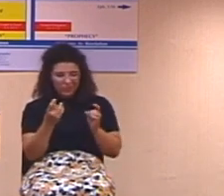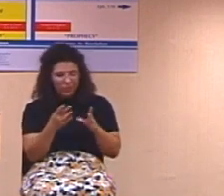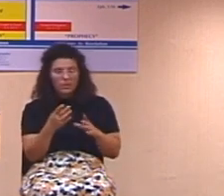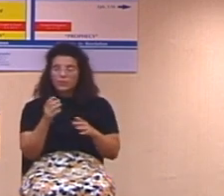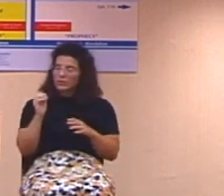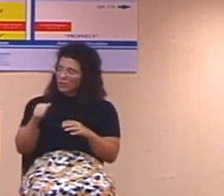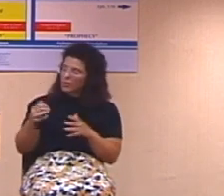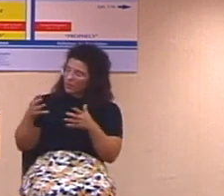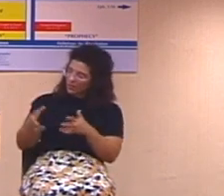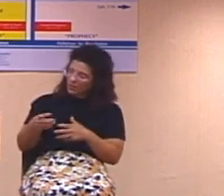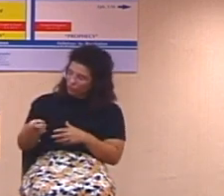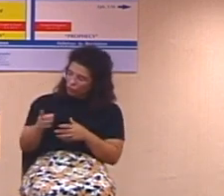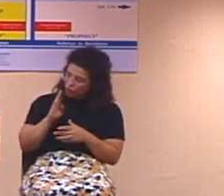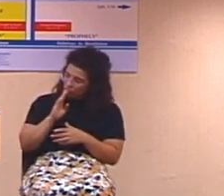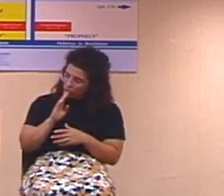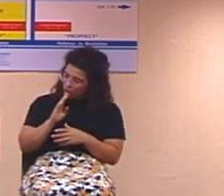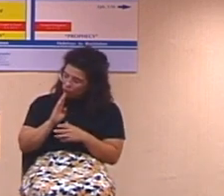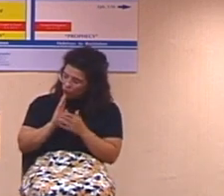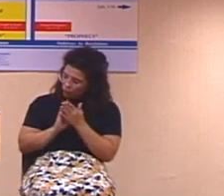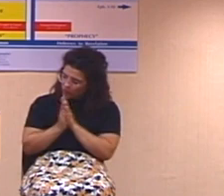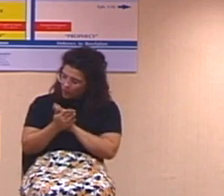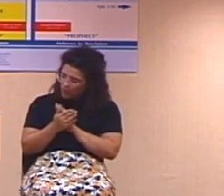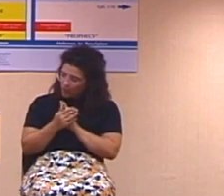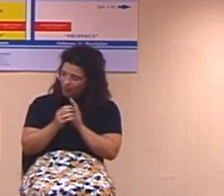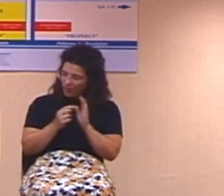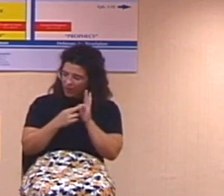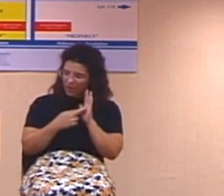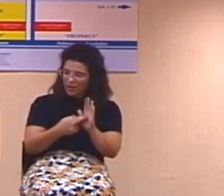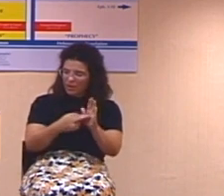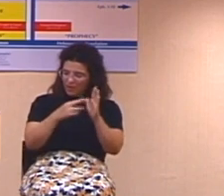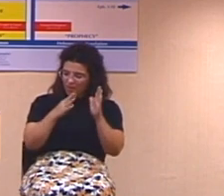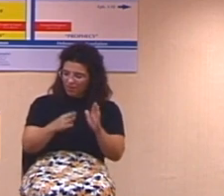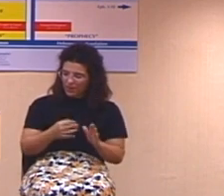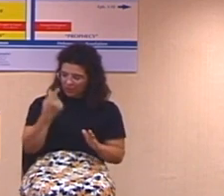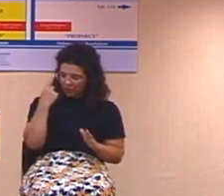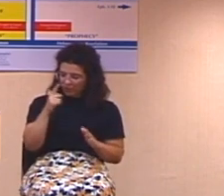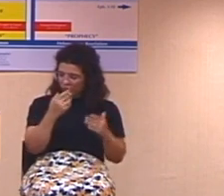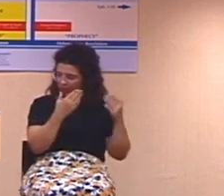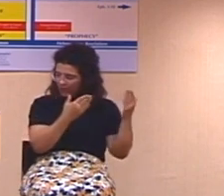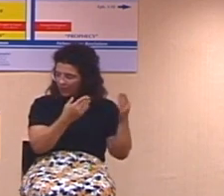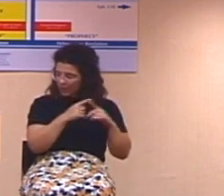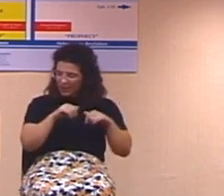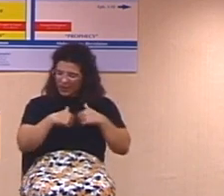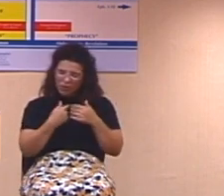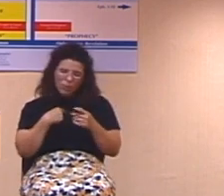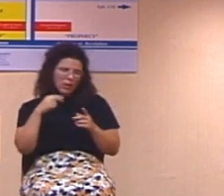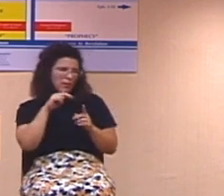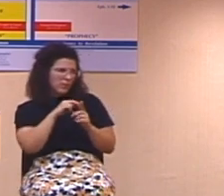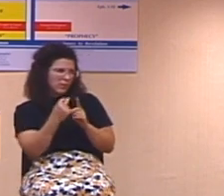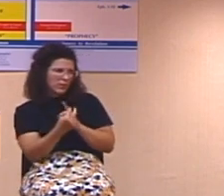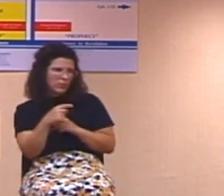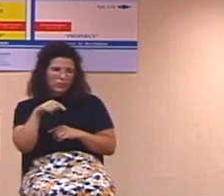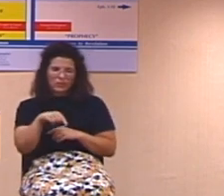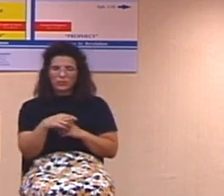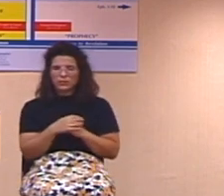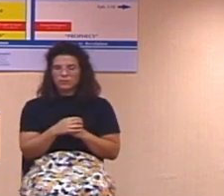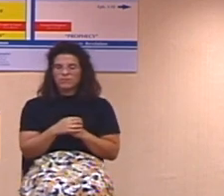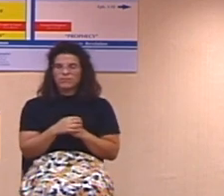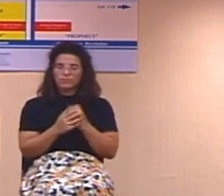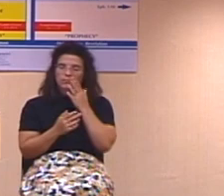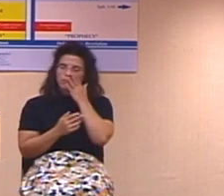left you here to be a what? An ambassador. But how do I view this?